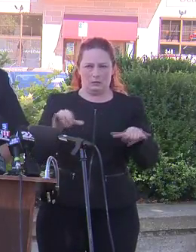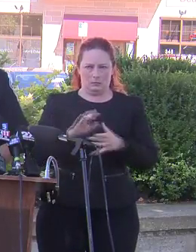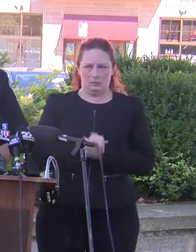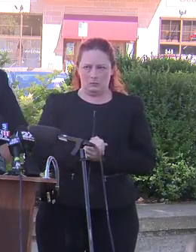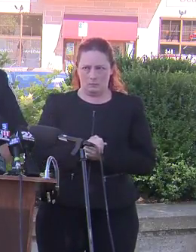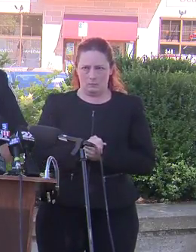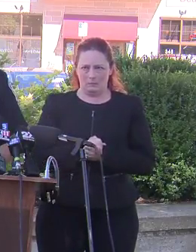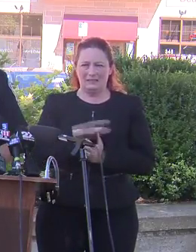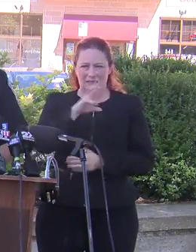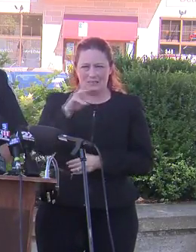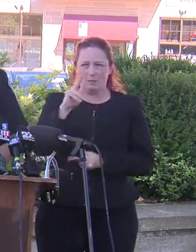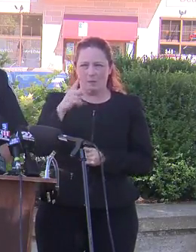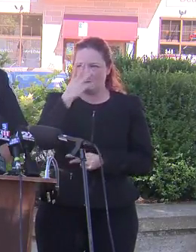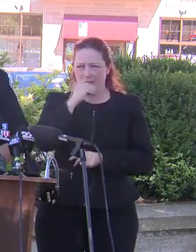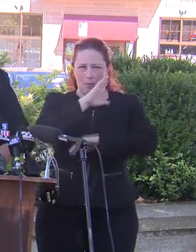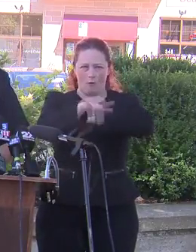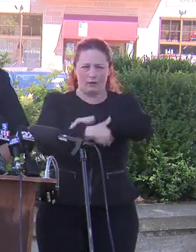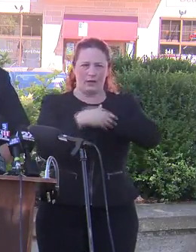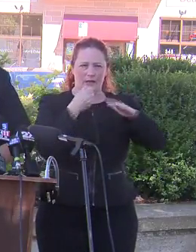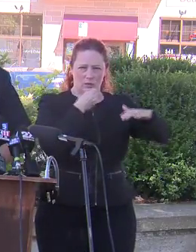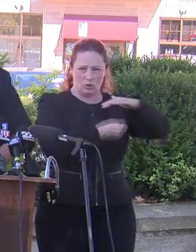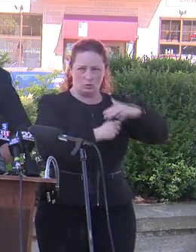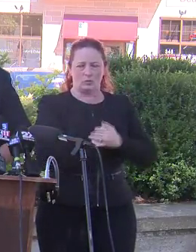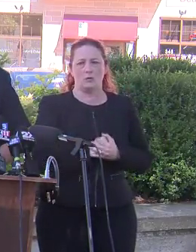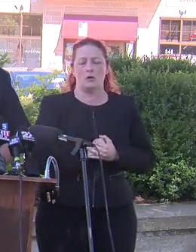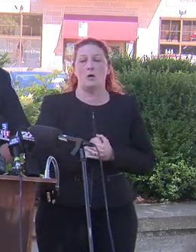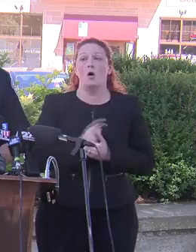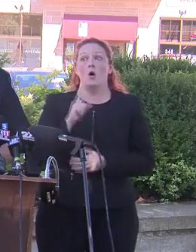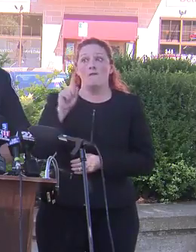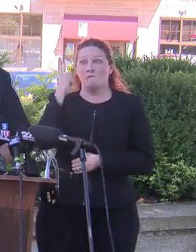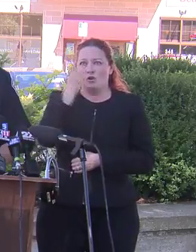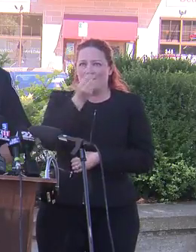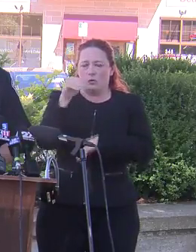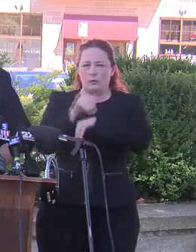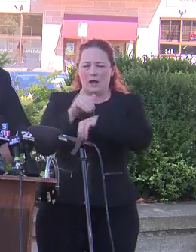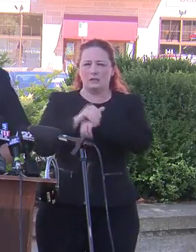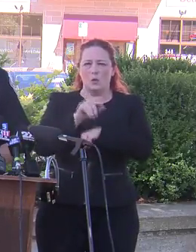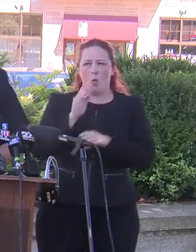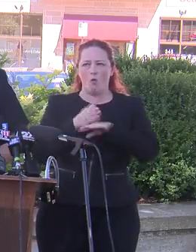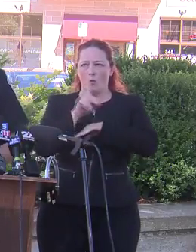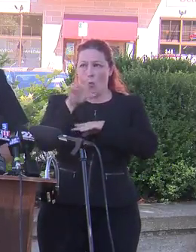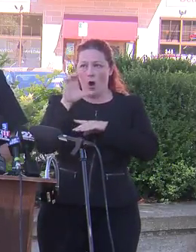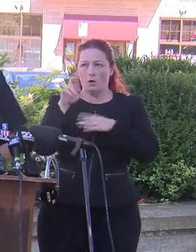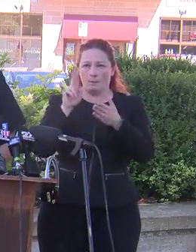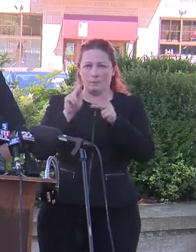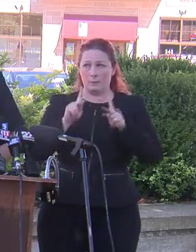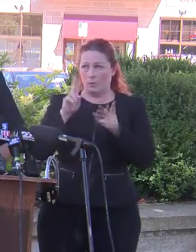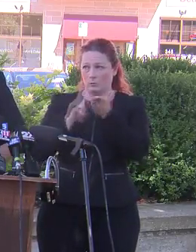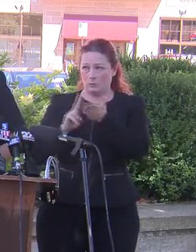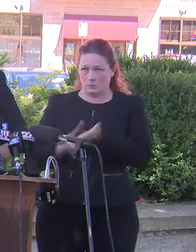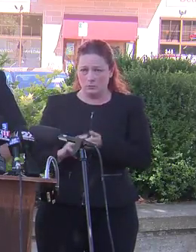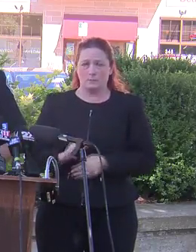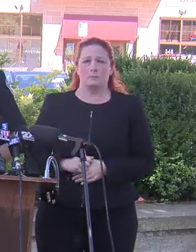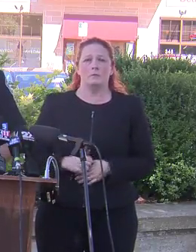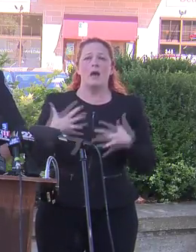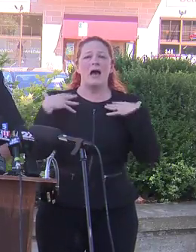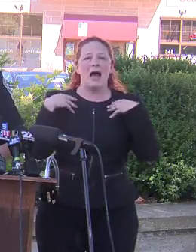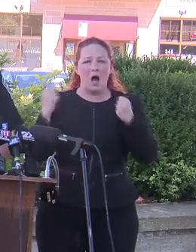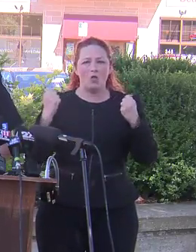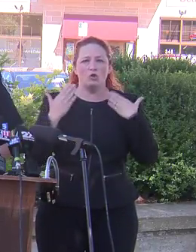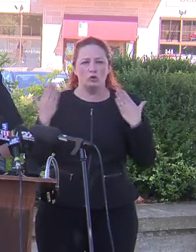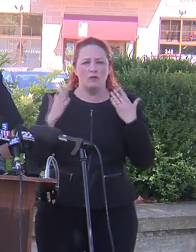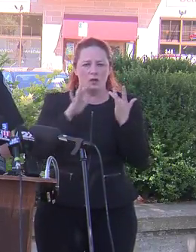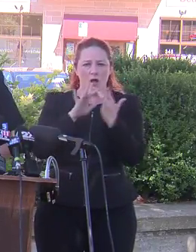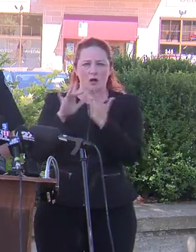Over 100 people registered the first couple of nights of the event. Health Services had 182